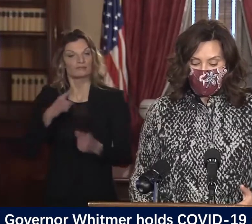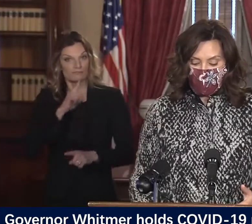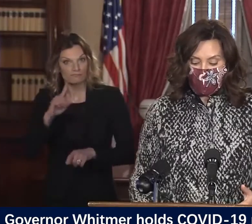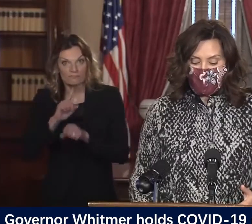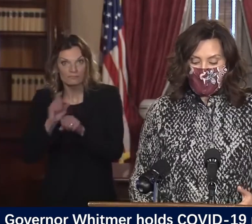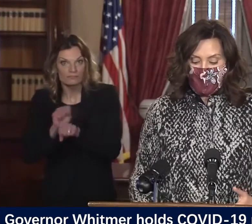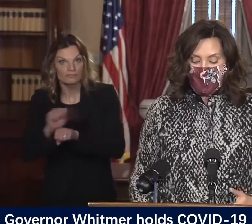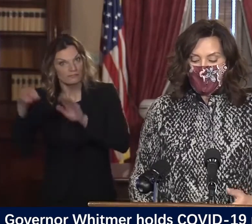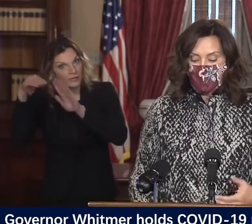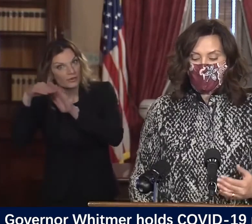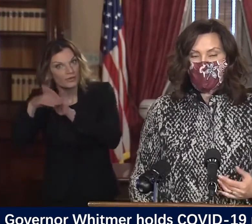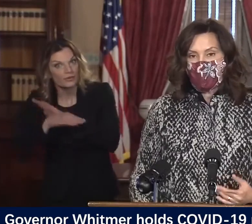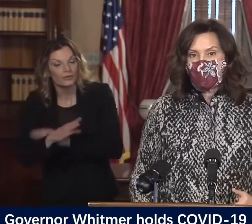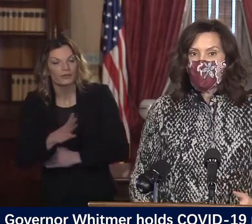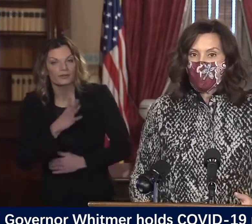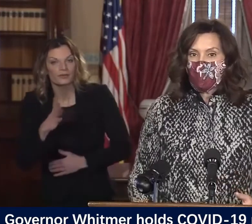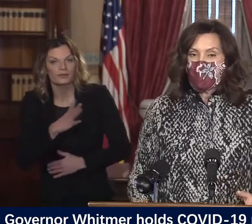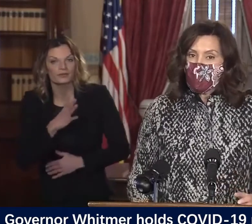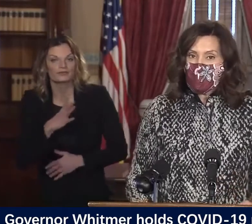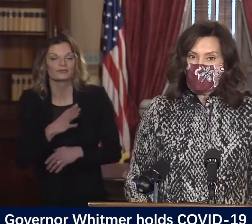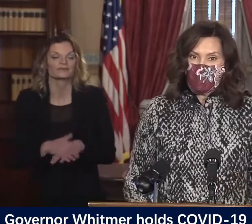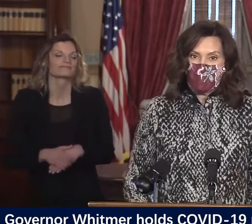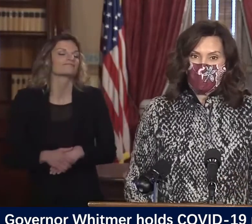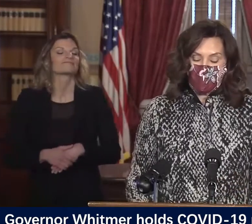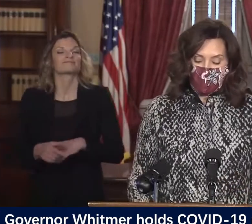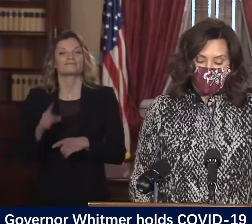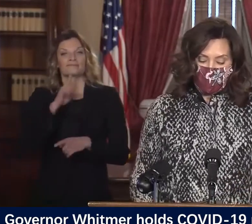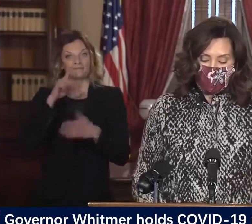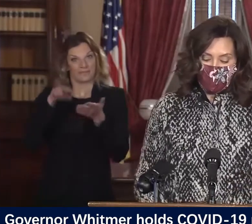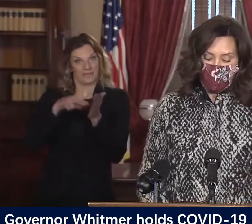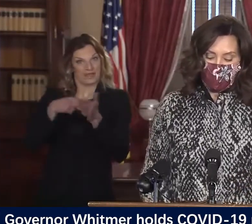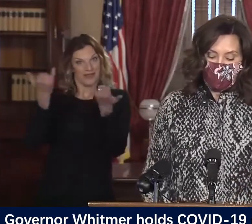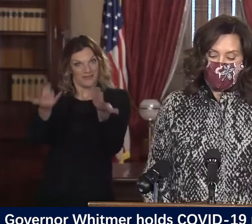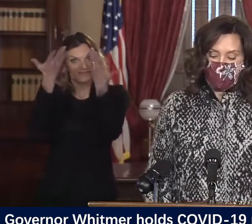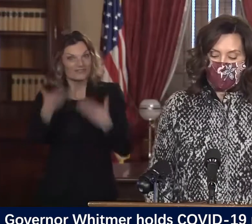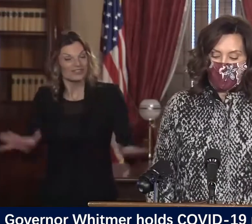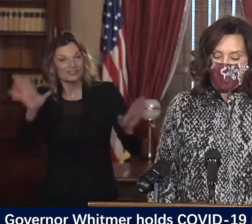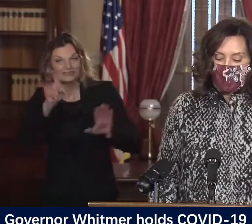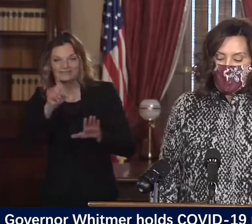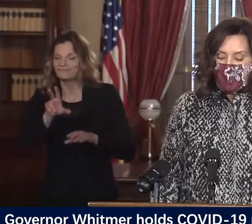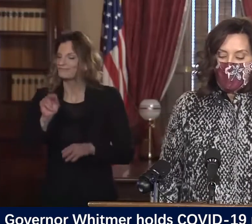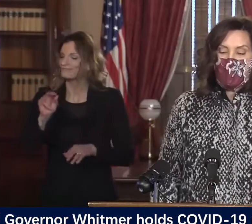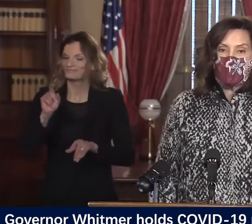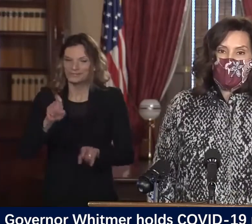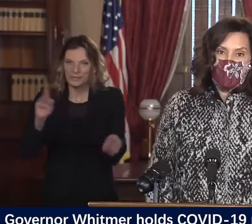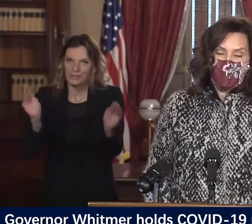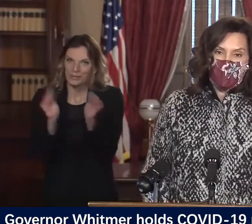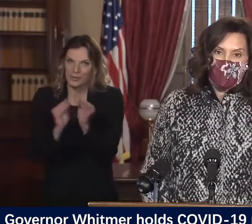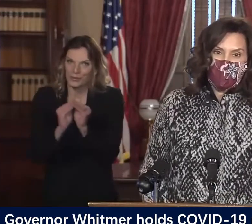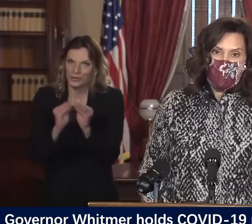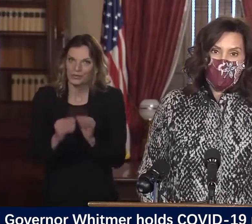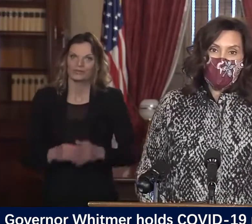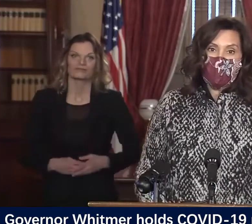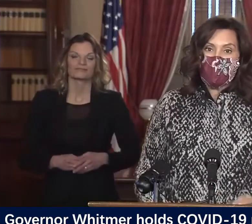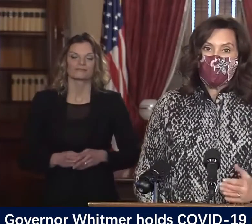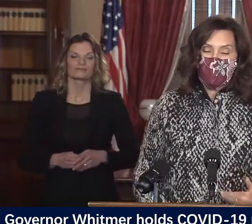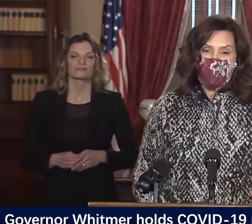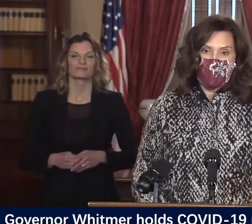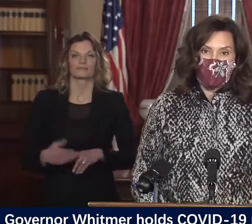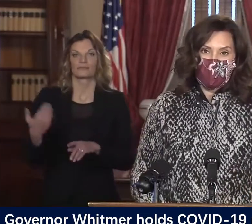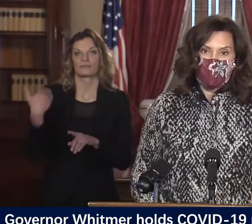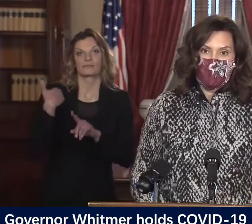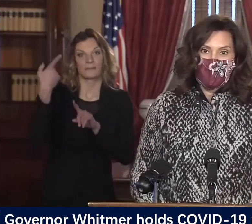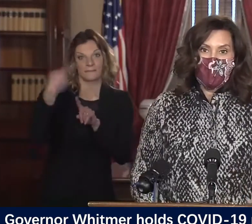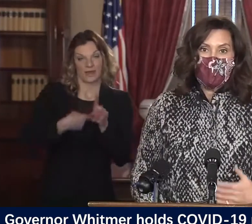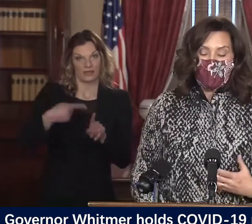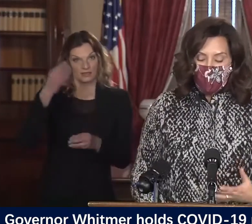level off, but there is more work we need to do to protect one another. A month ago, we were